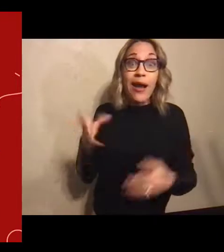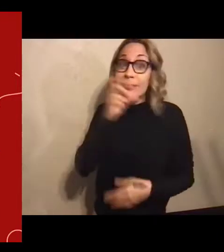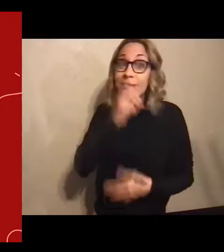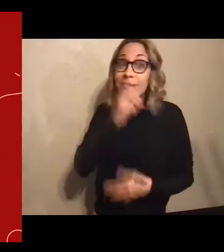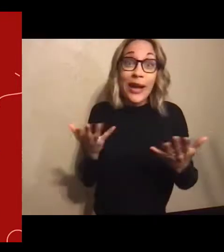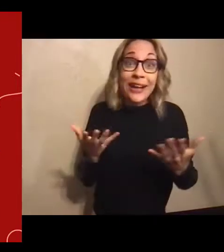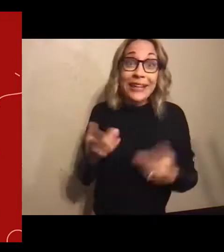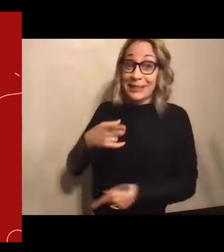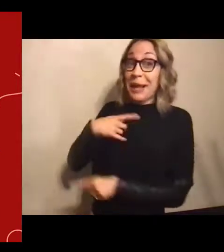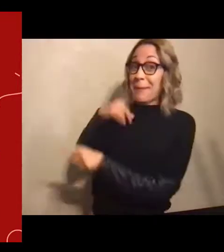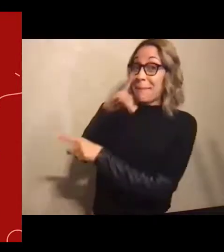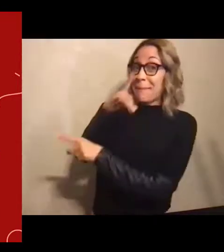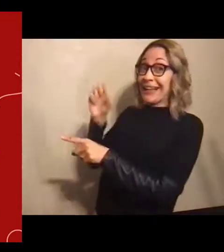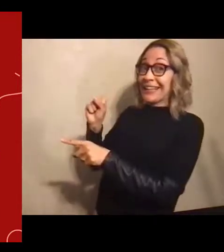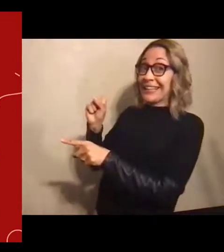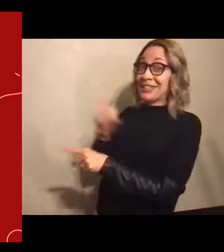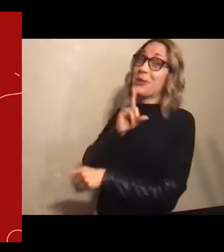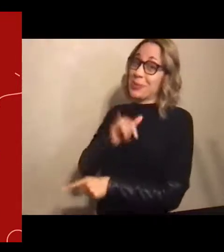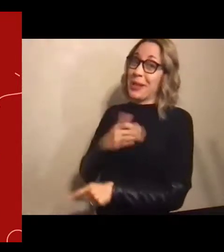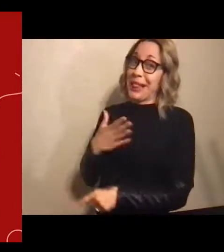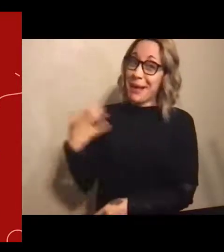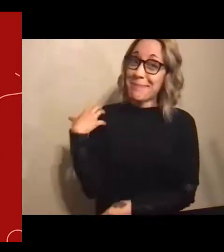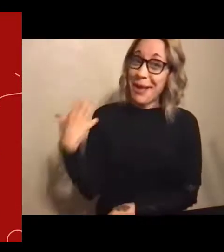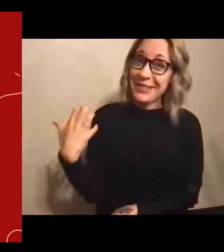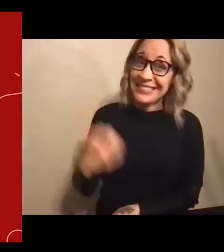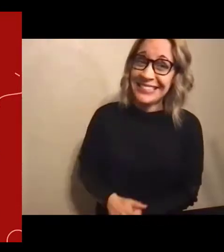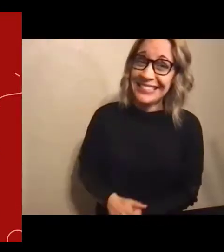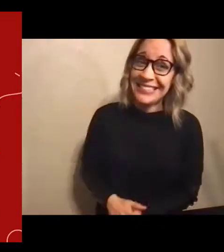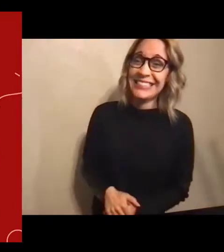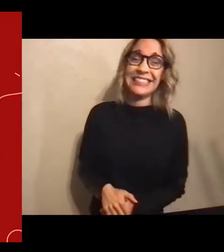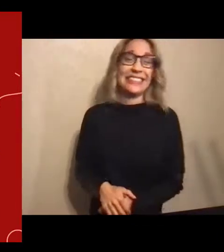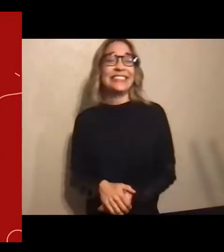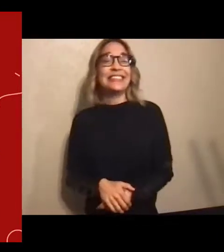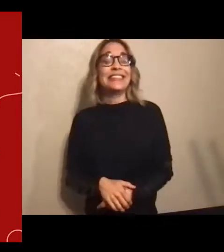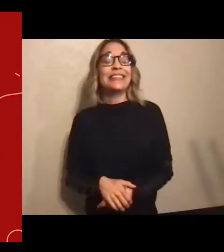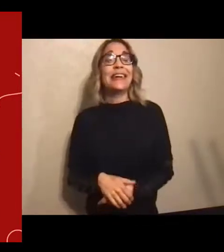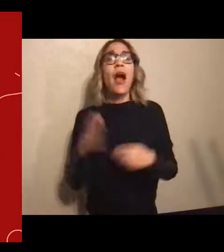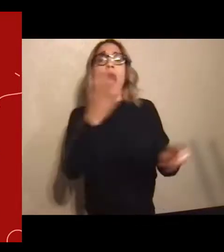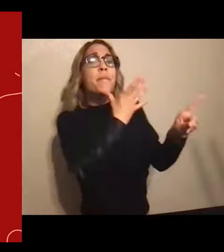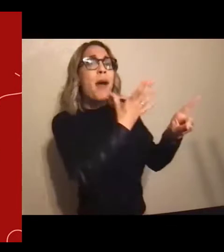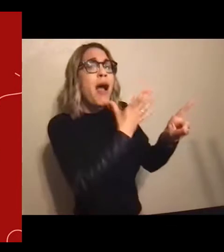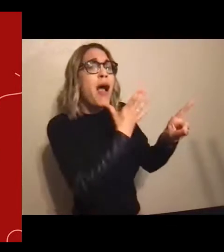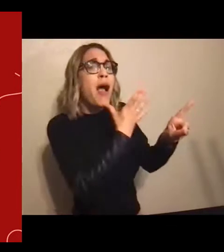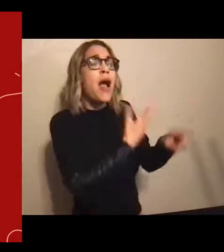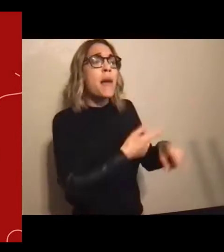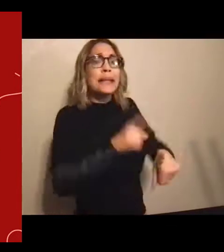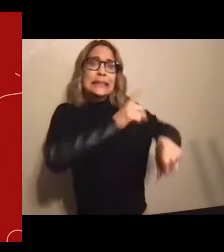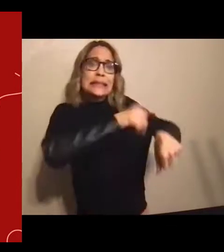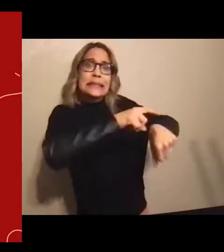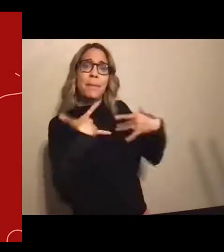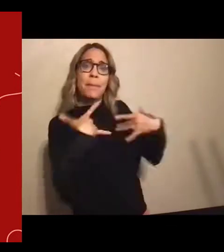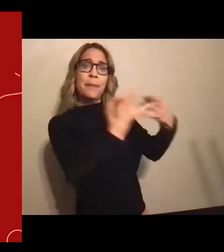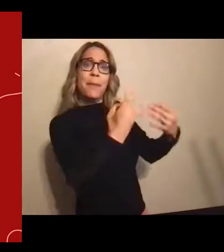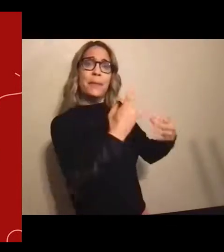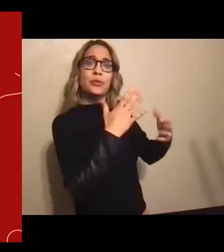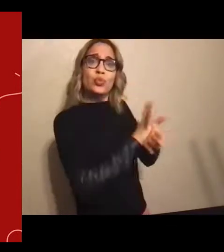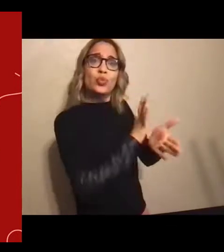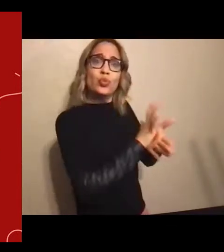company, but guess what? My kids are really my boss. They run my